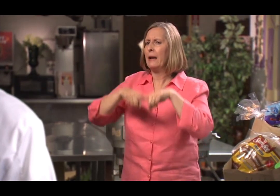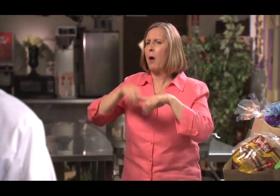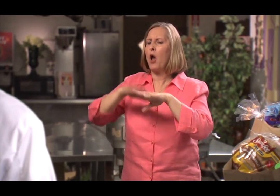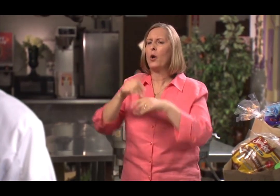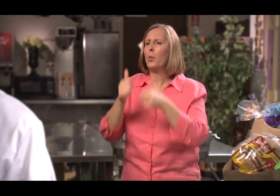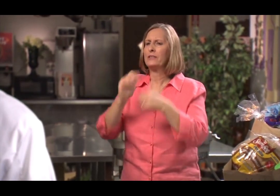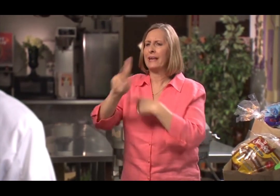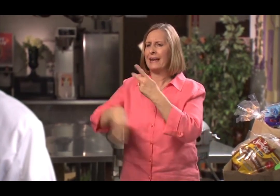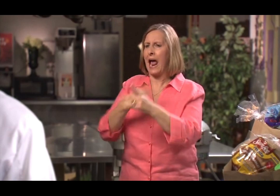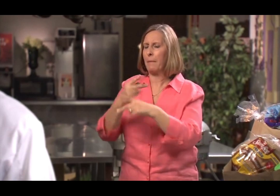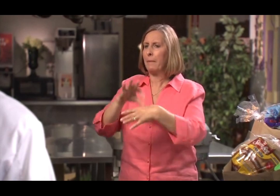poultry.